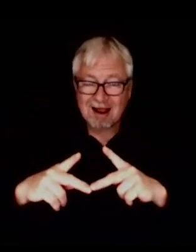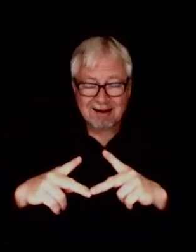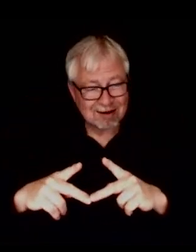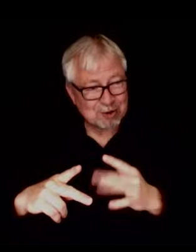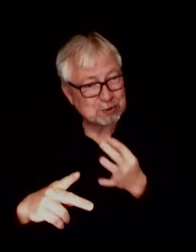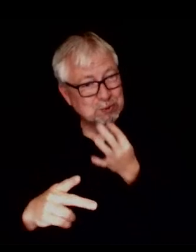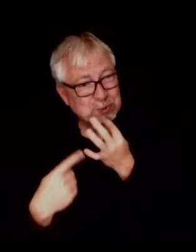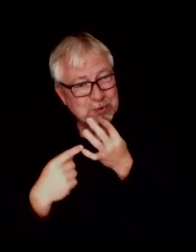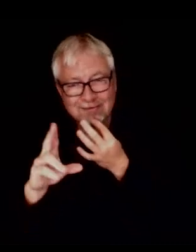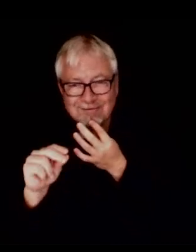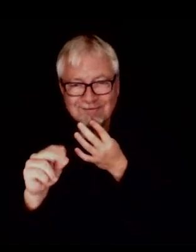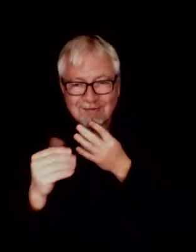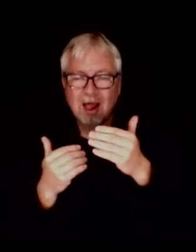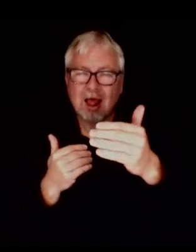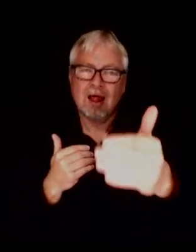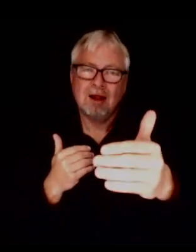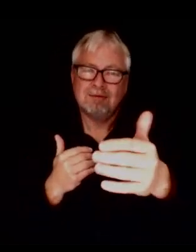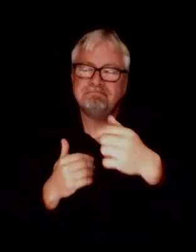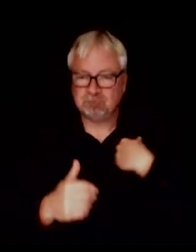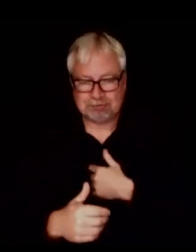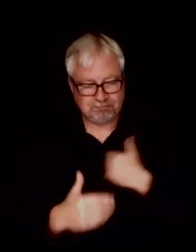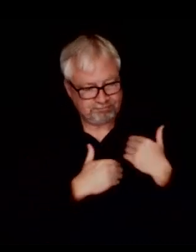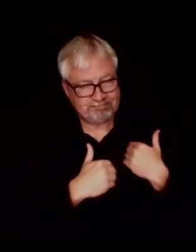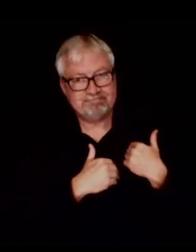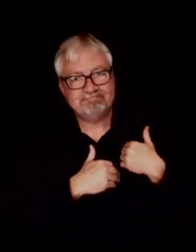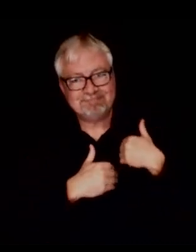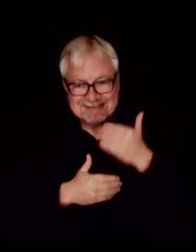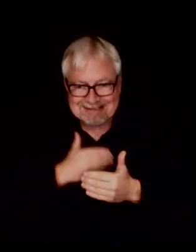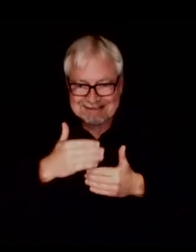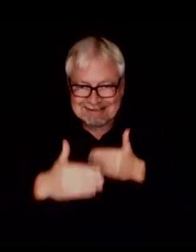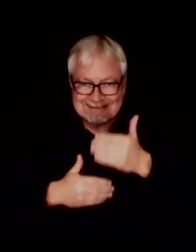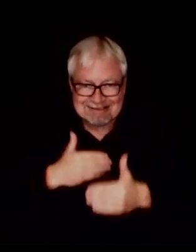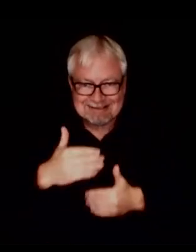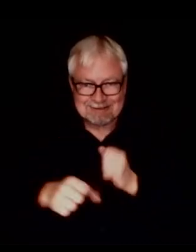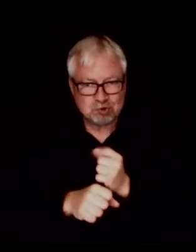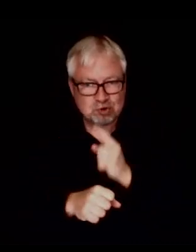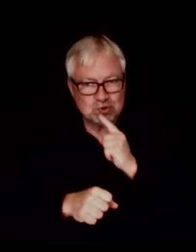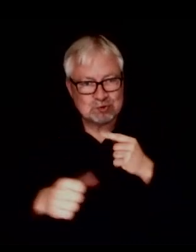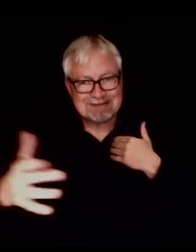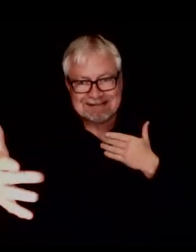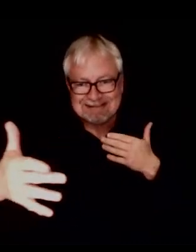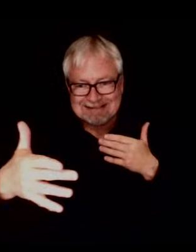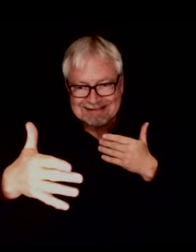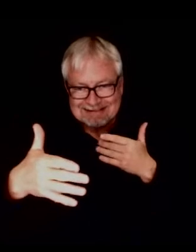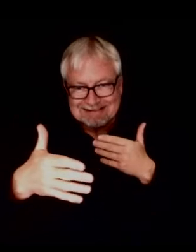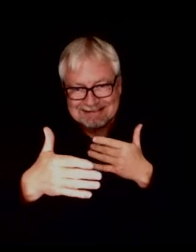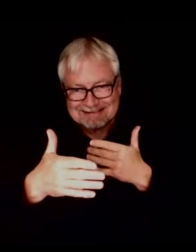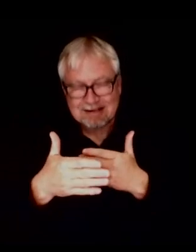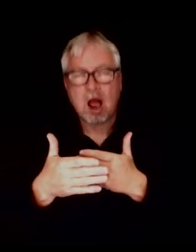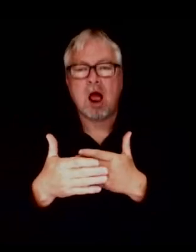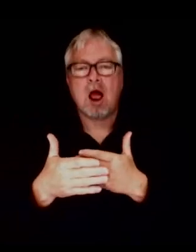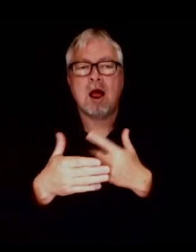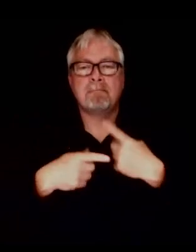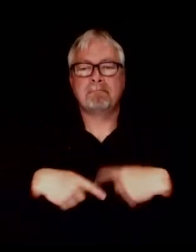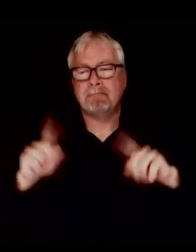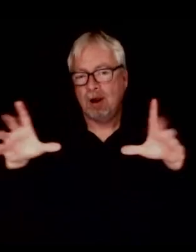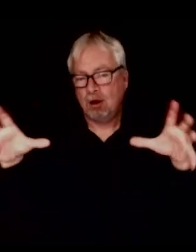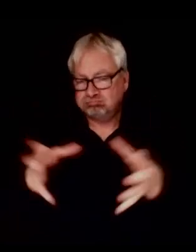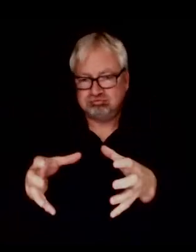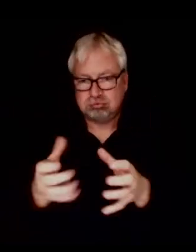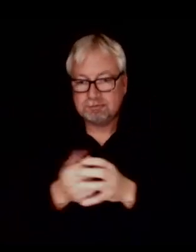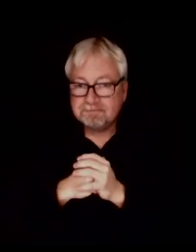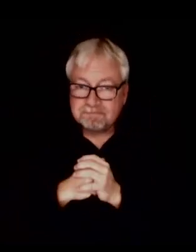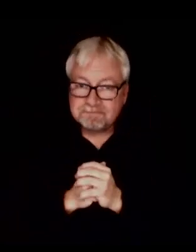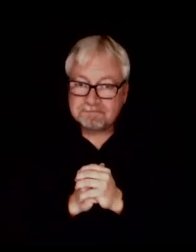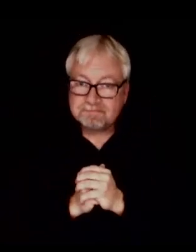to be active and be together safely and to get through this extraordinary time. Thank you, and I will now turn it back